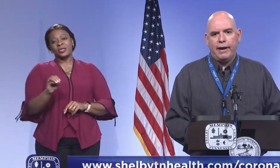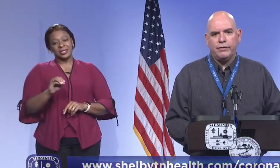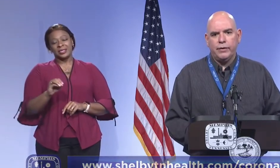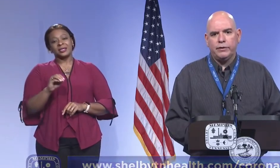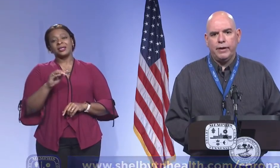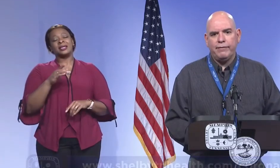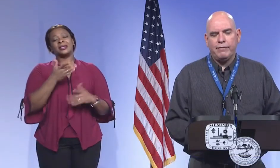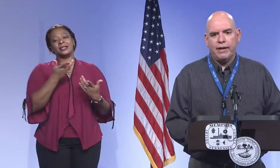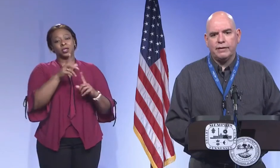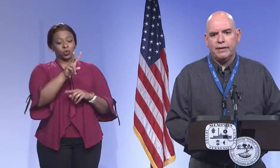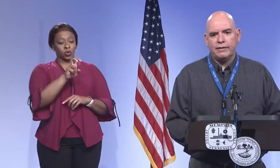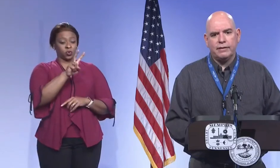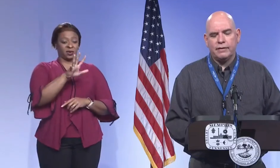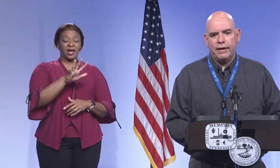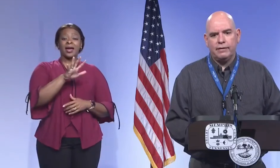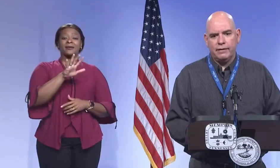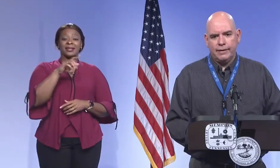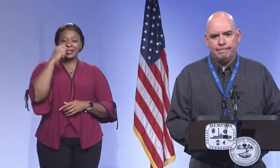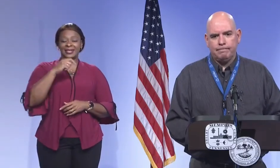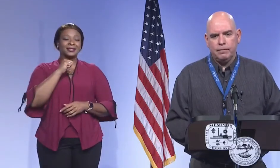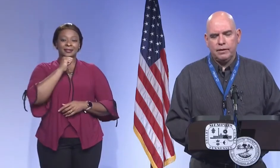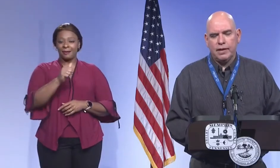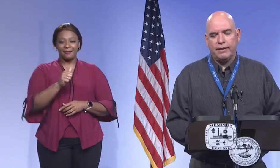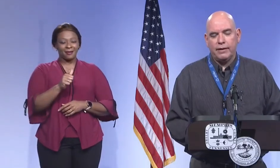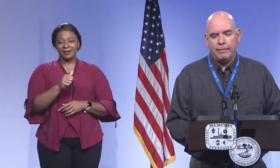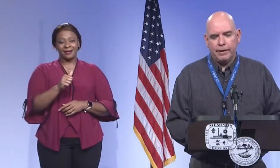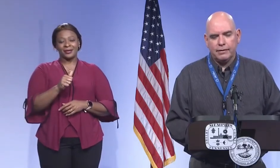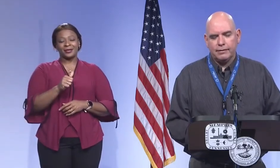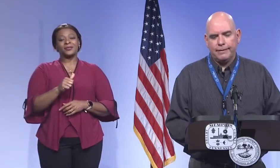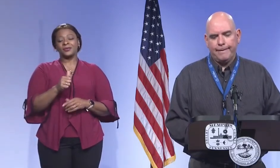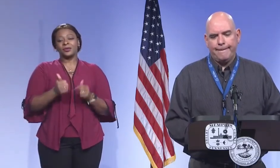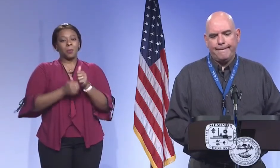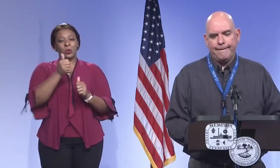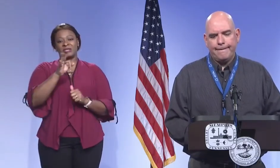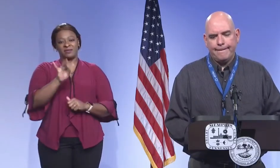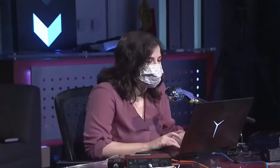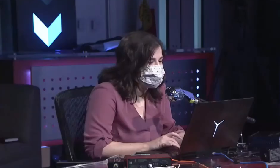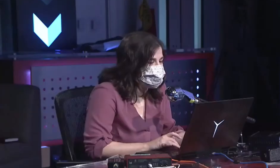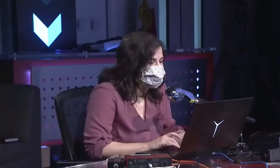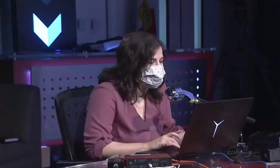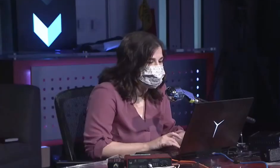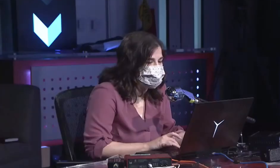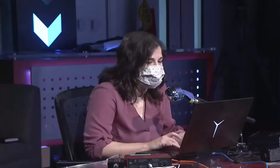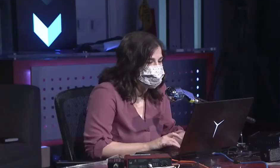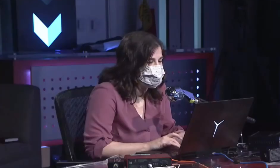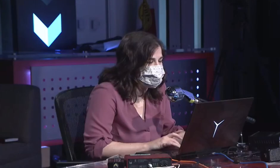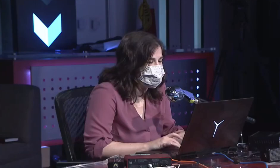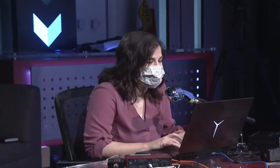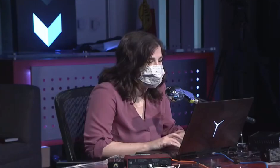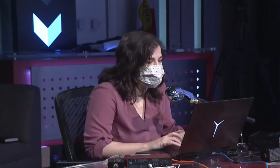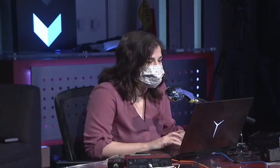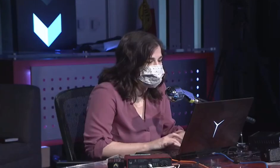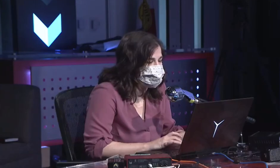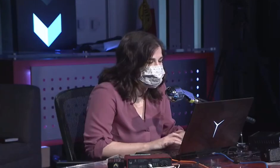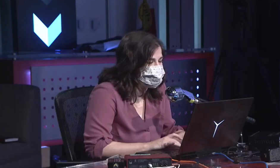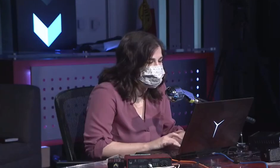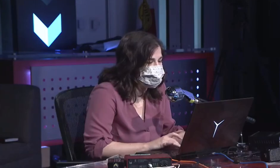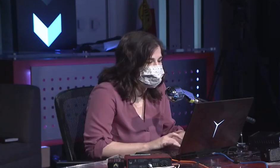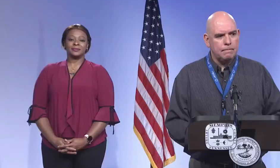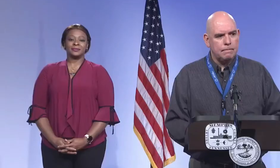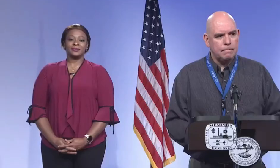Out of 225,000 tests, it's not the dominance. Go back to Tony Sloan with Fox 13.